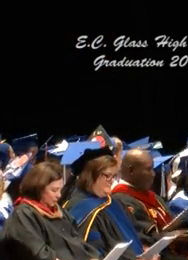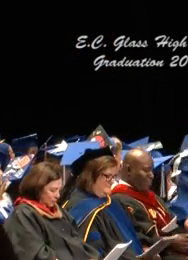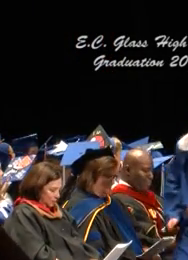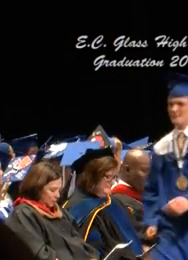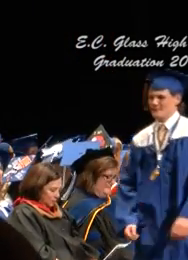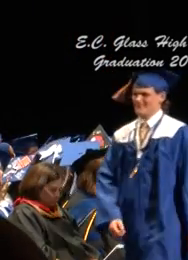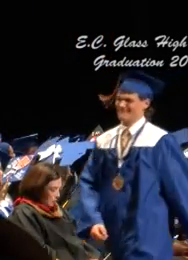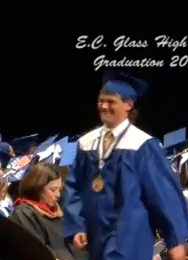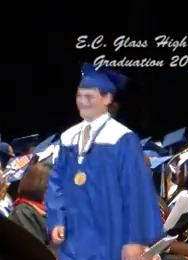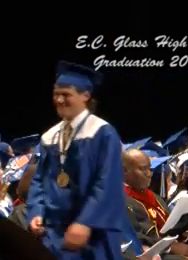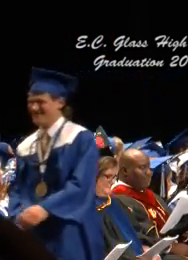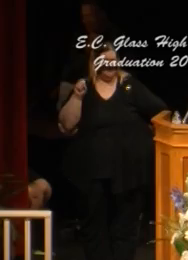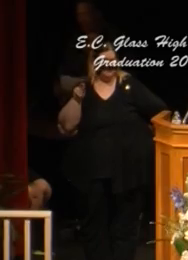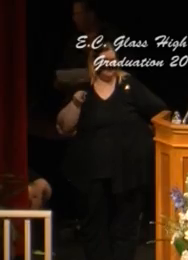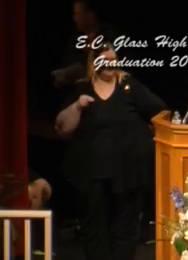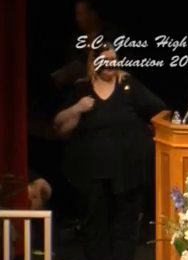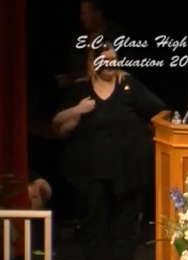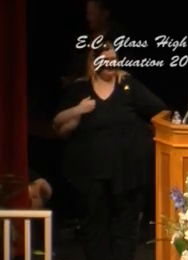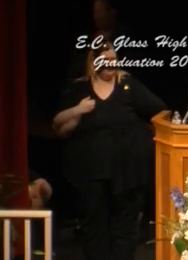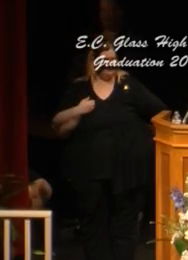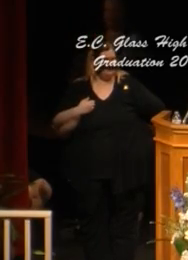Brianna Nicole Woodson.